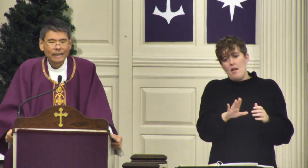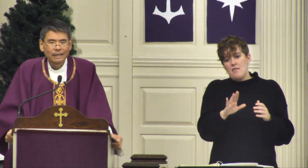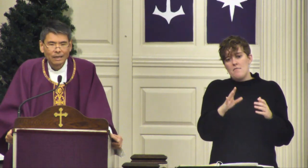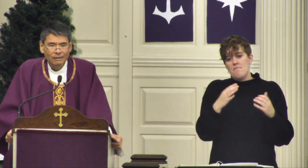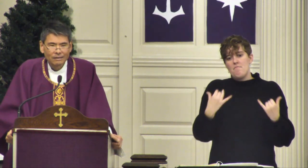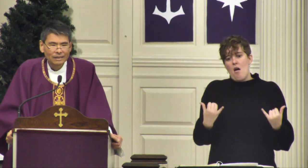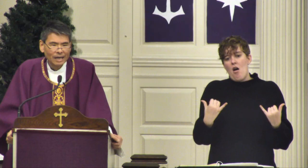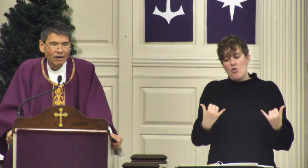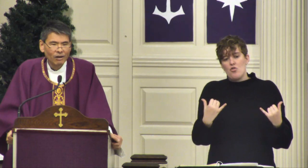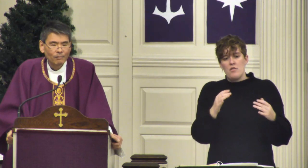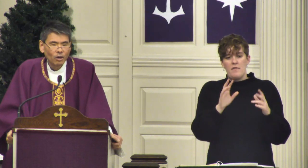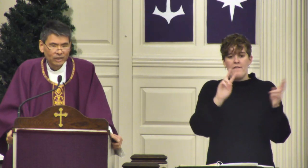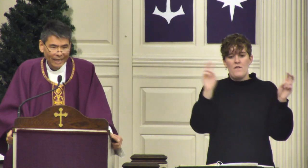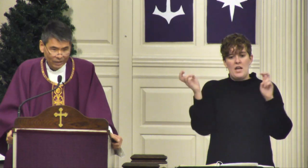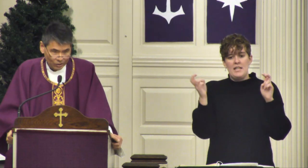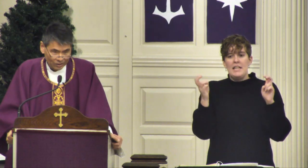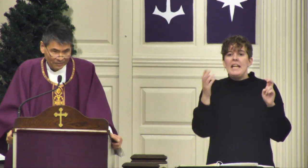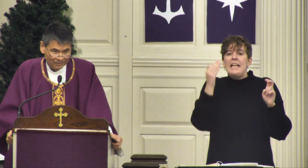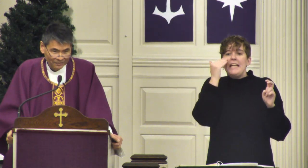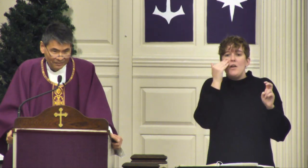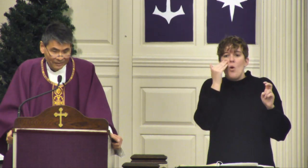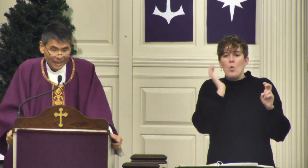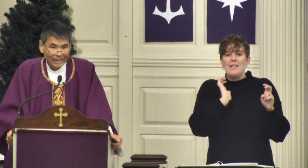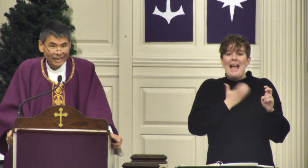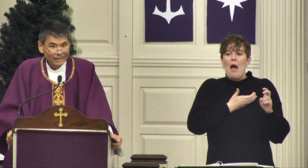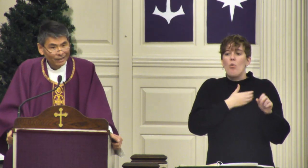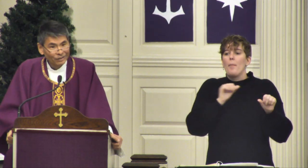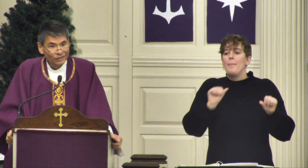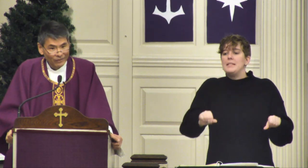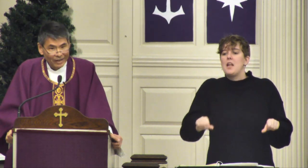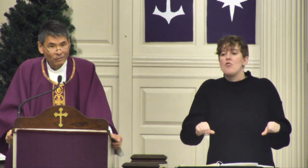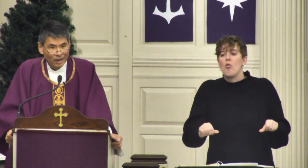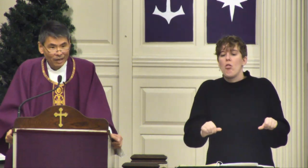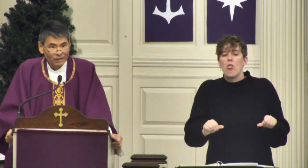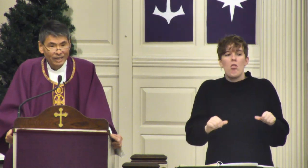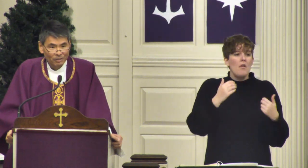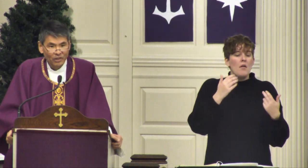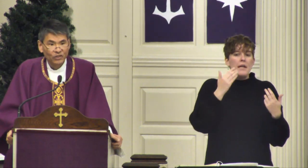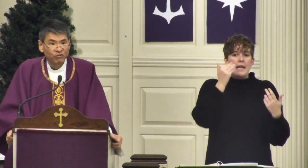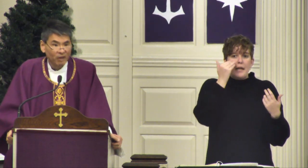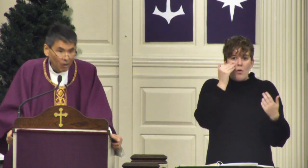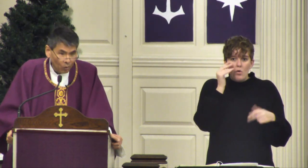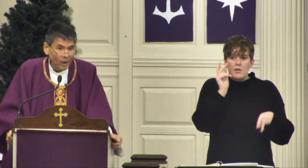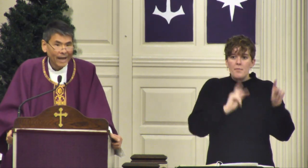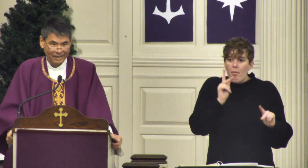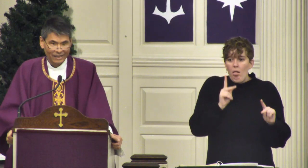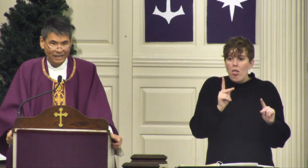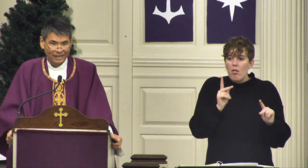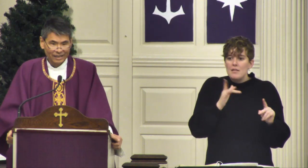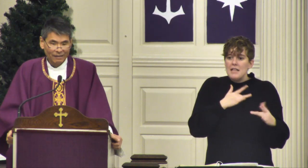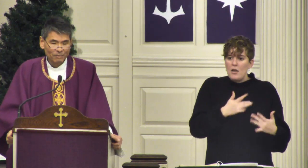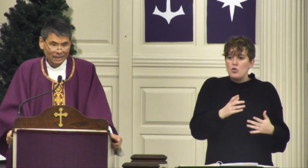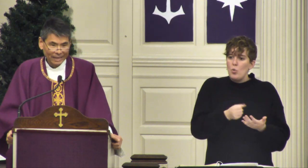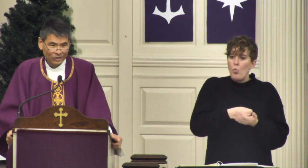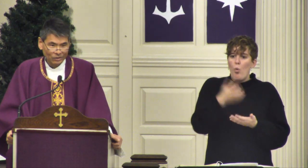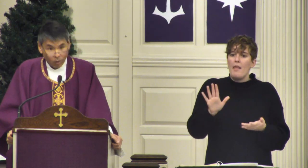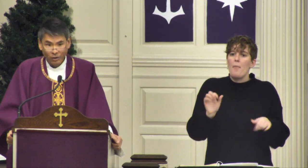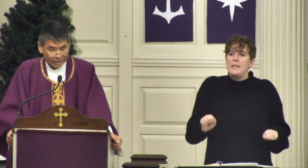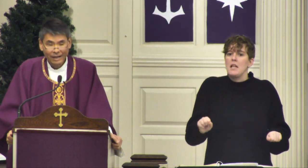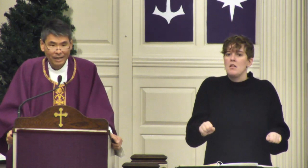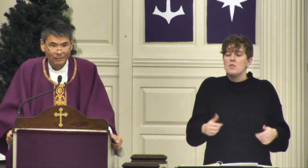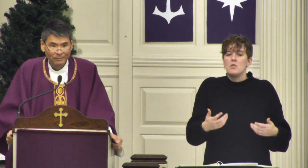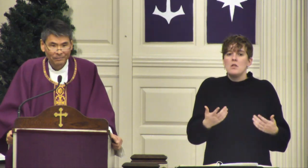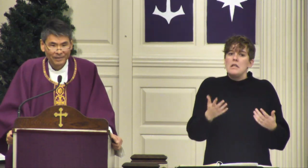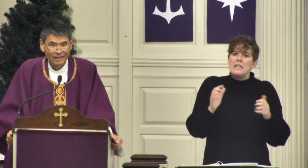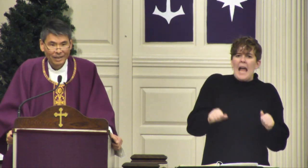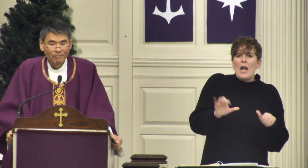phrase, he knows our potential. He knows very well that people throw away their potential all